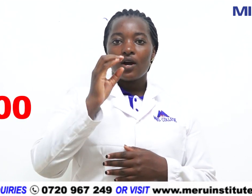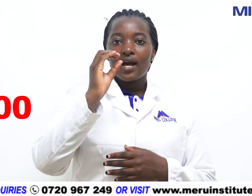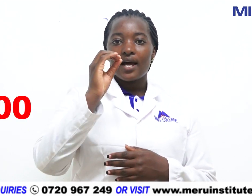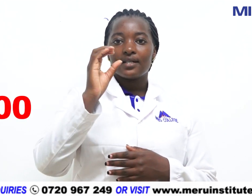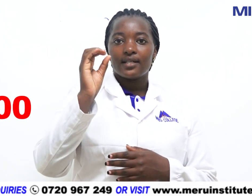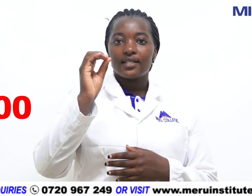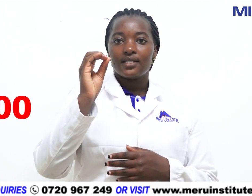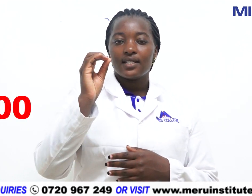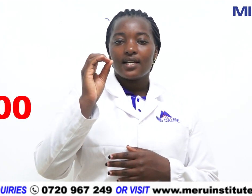400,